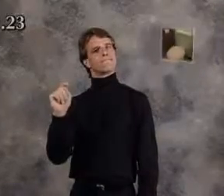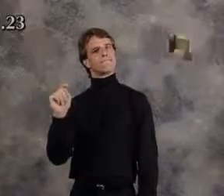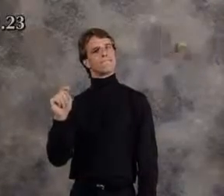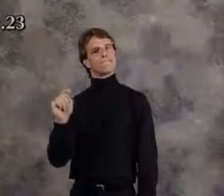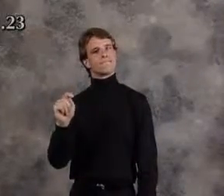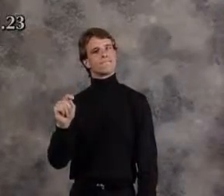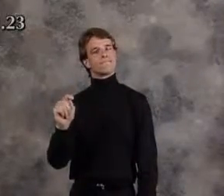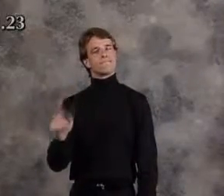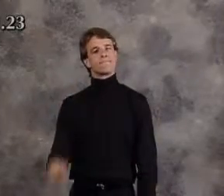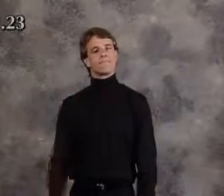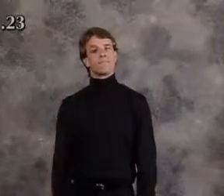Bathroom.